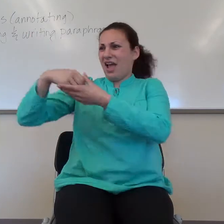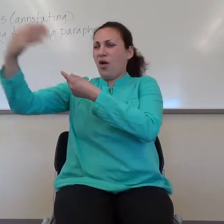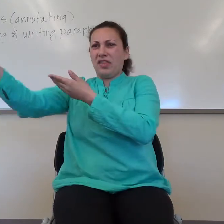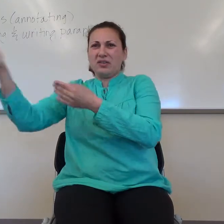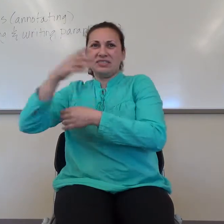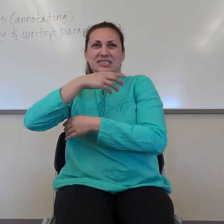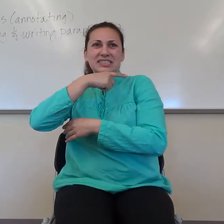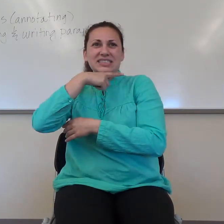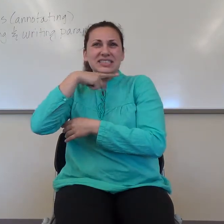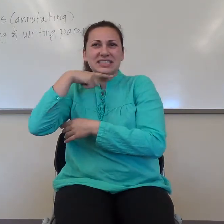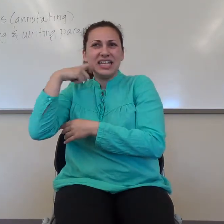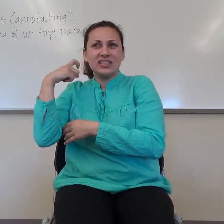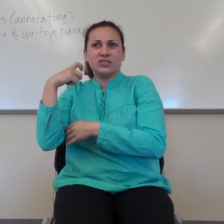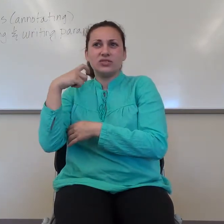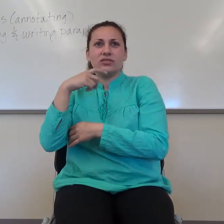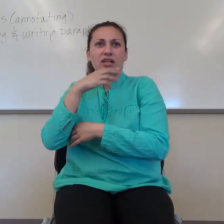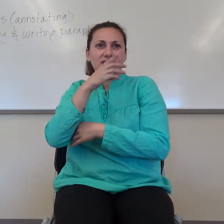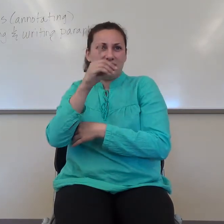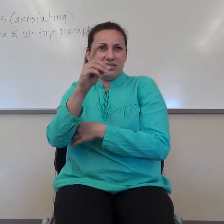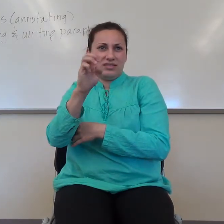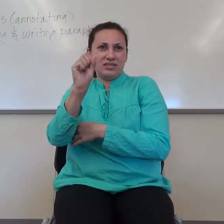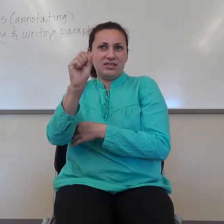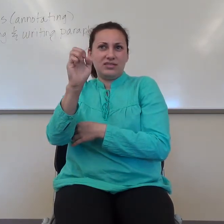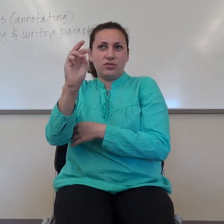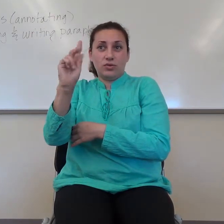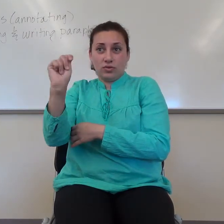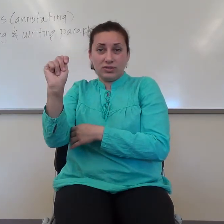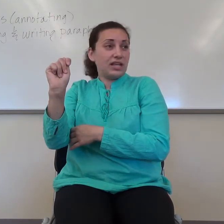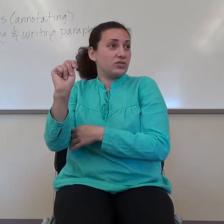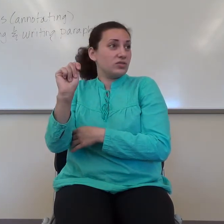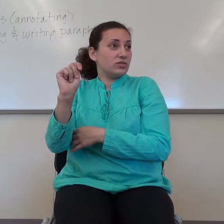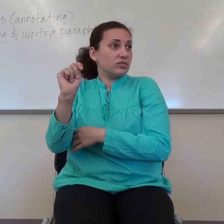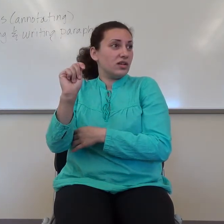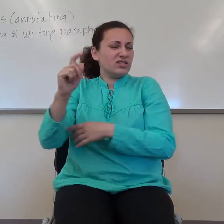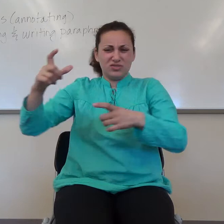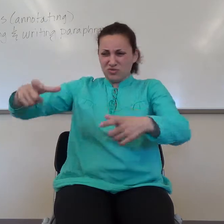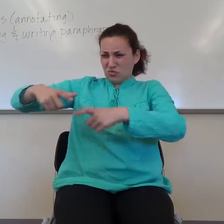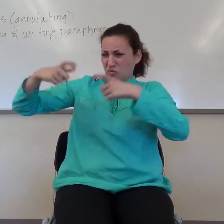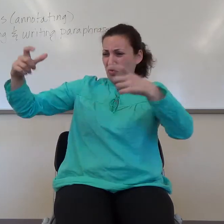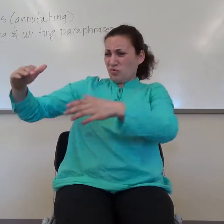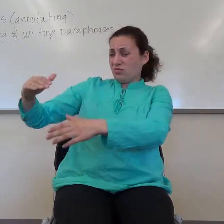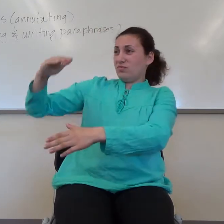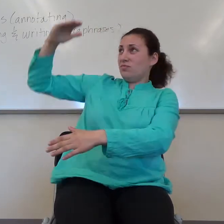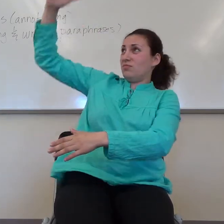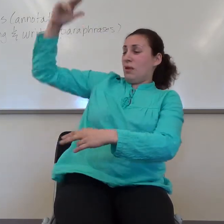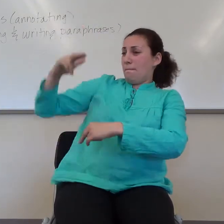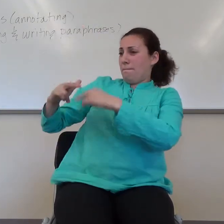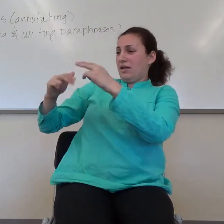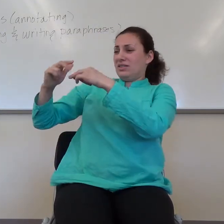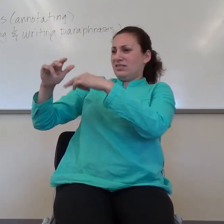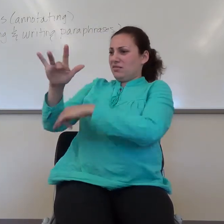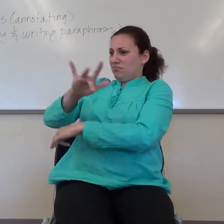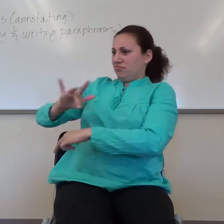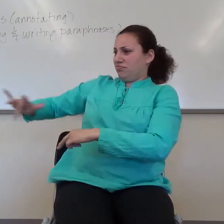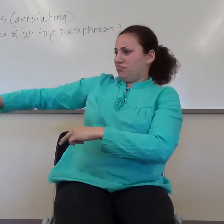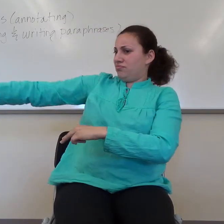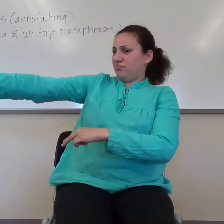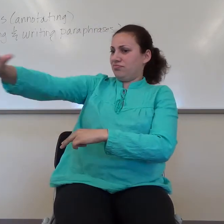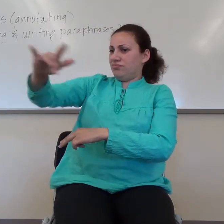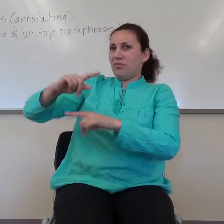there in the desert. And it's weird because there's just this desert and then there's this huge building. It's just, I had a student one semester